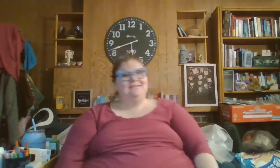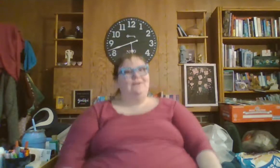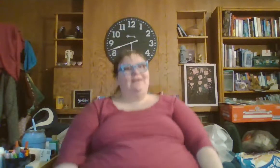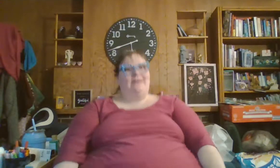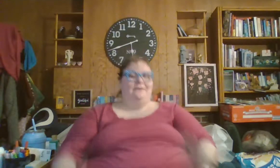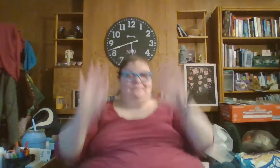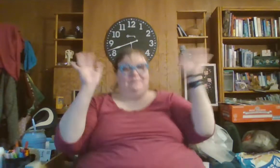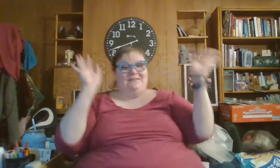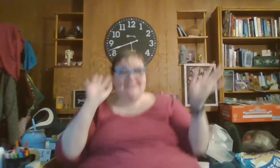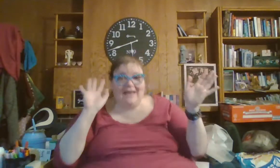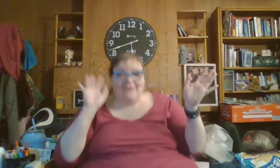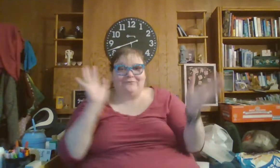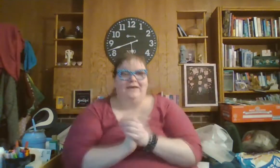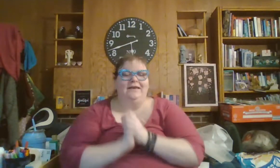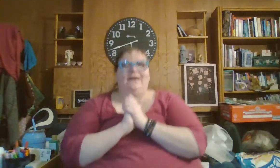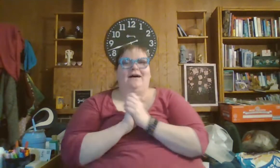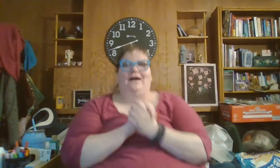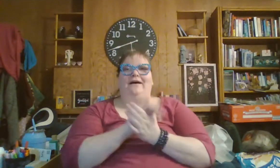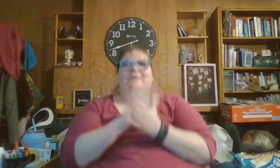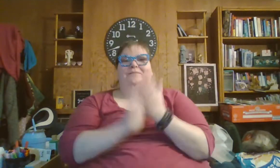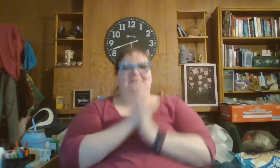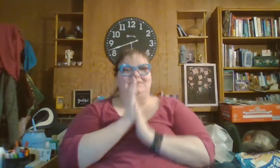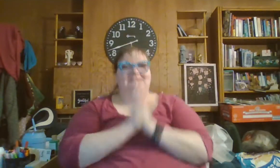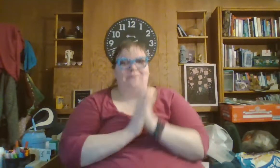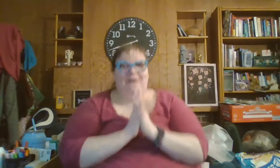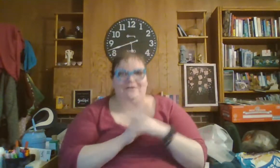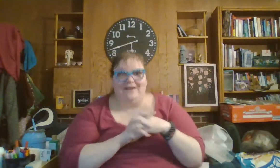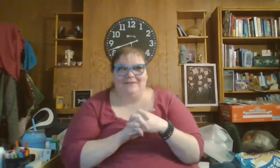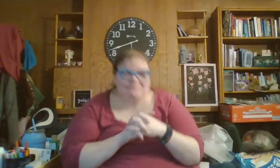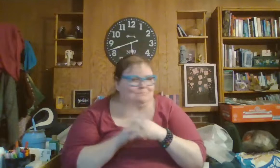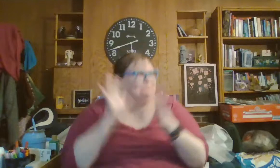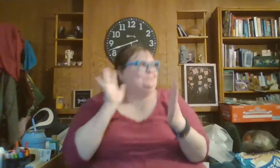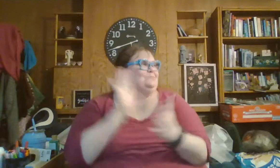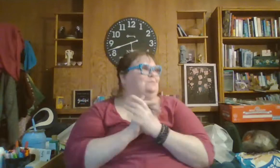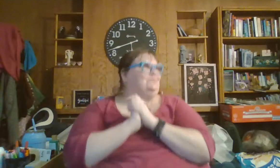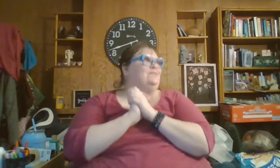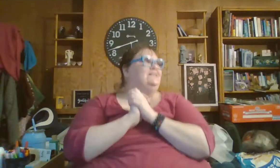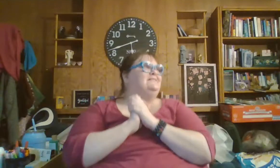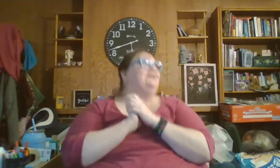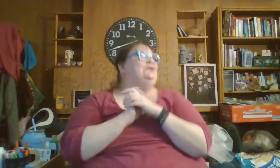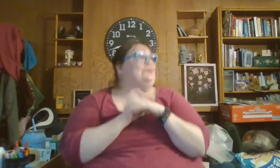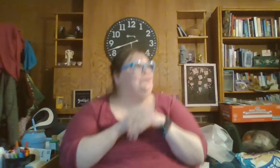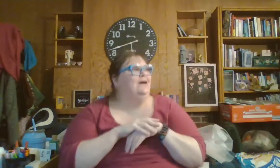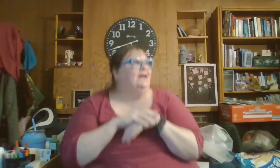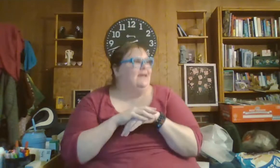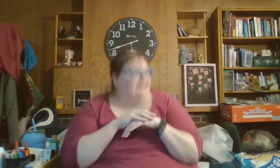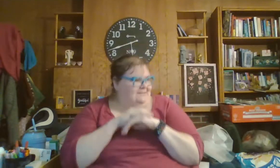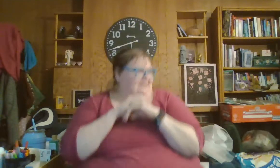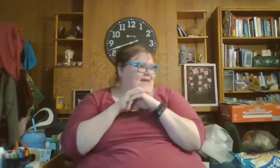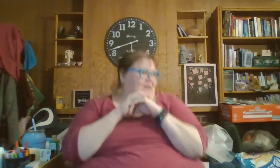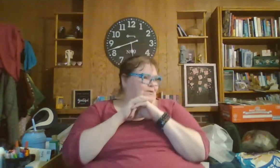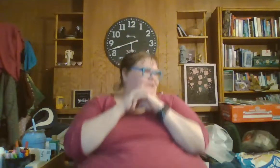week, busy life. But that's what it's all about, right? So today we're